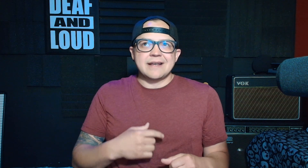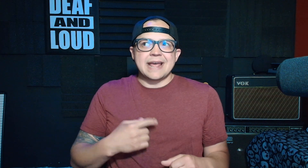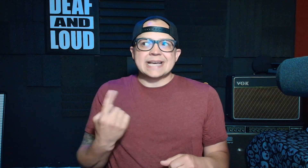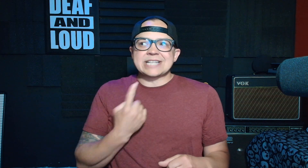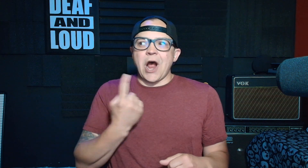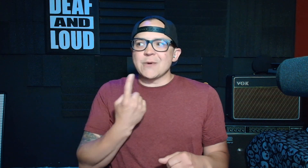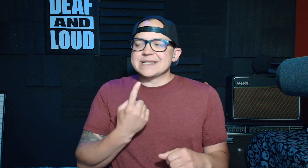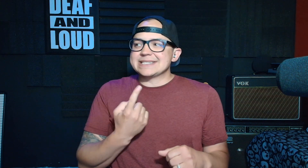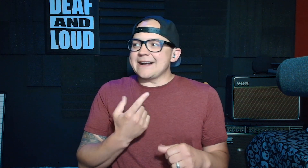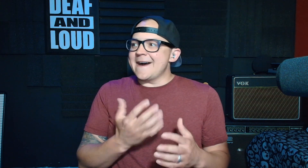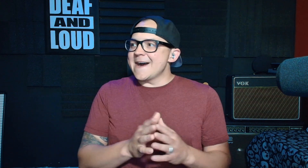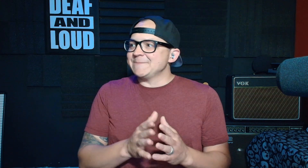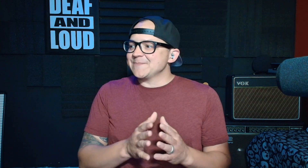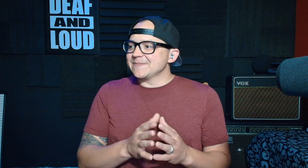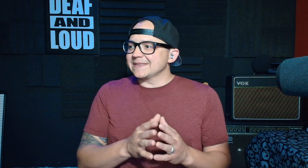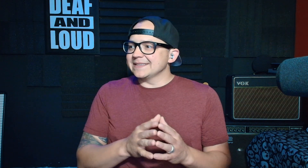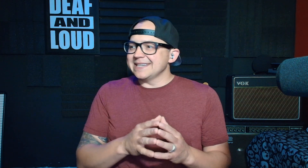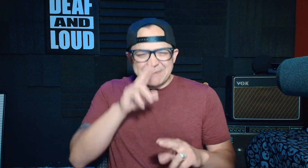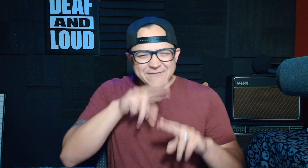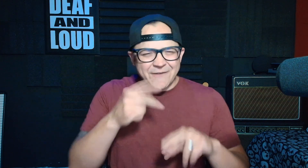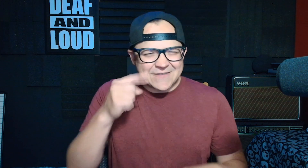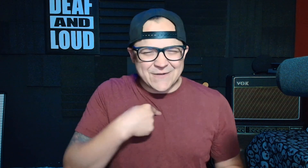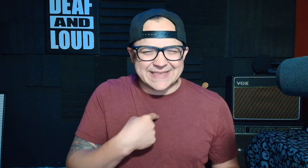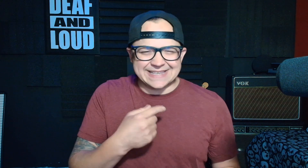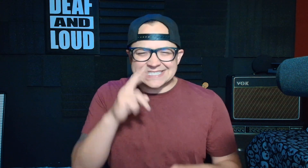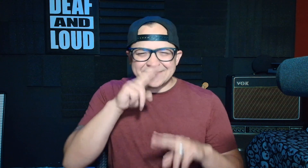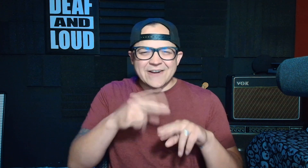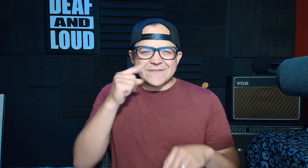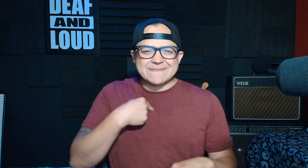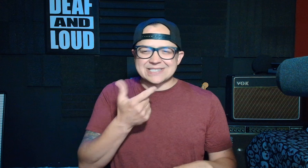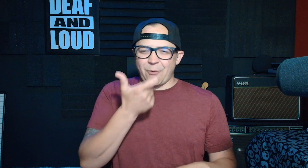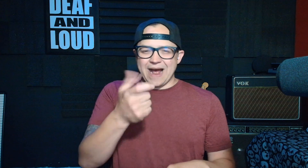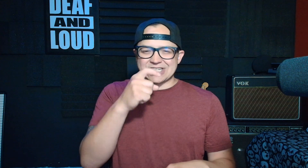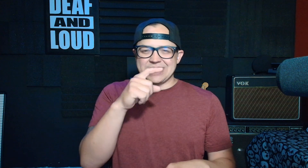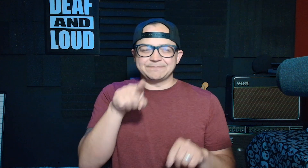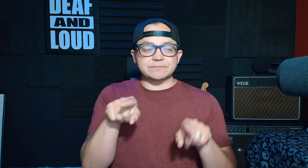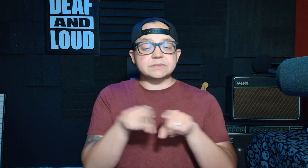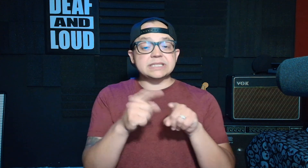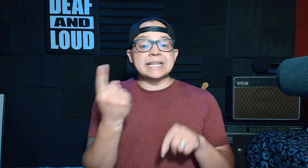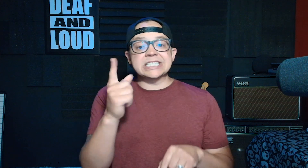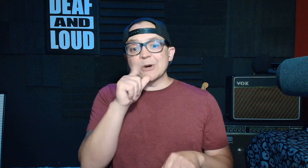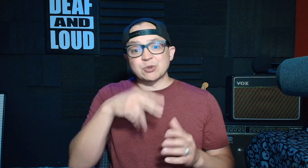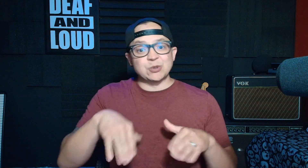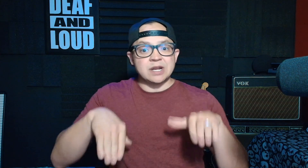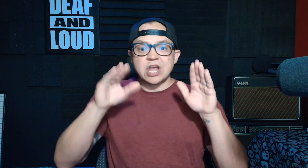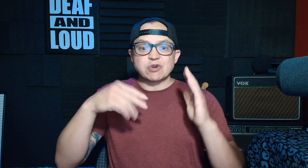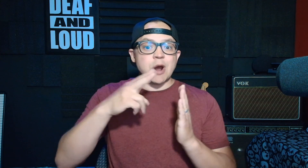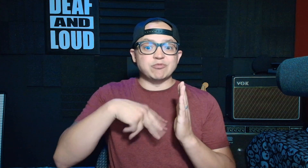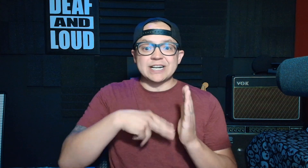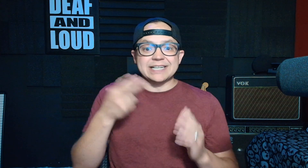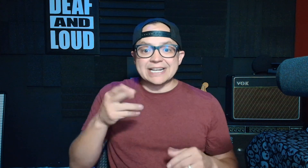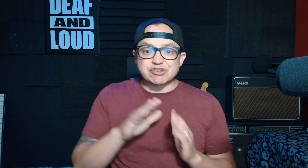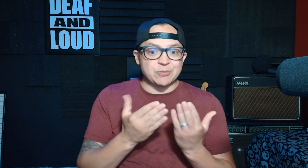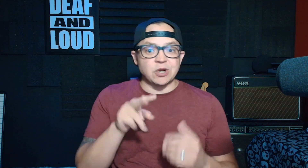passion has always, it's been fun for me. It's fun for me to watch it as someone who grew